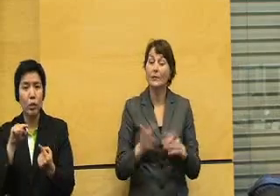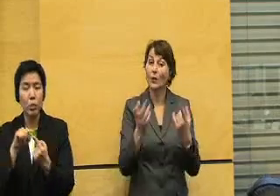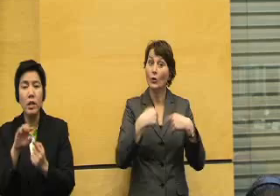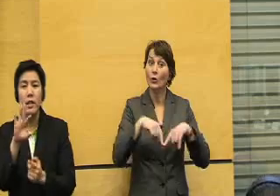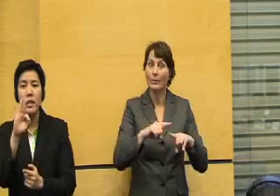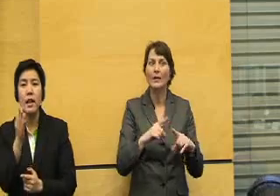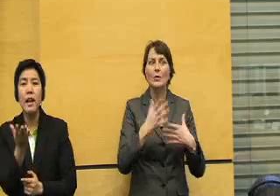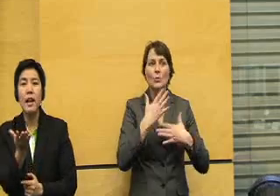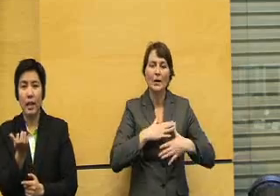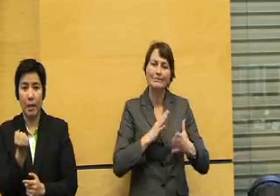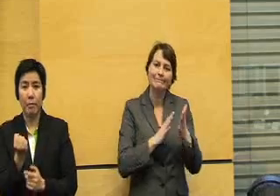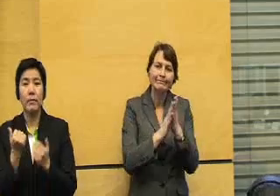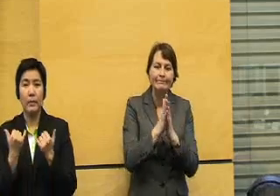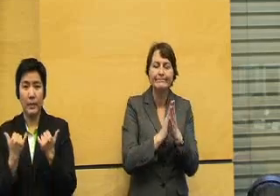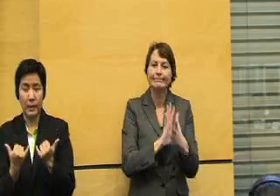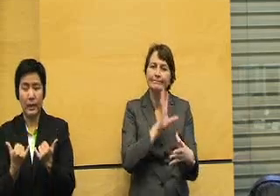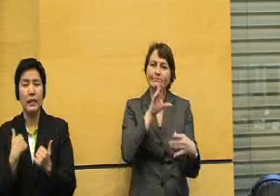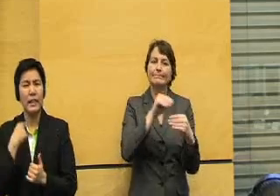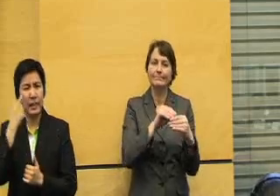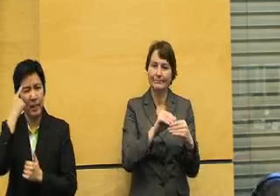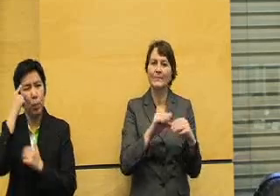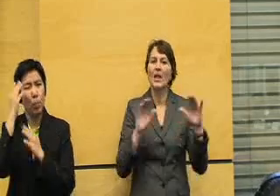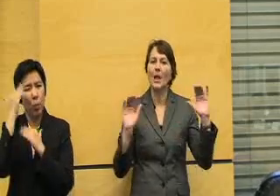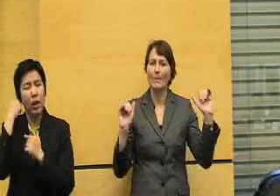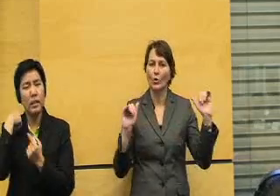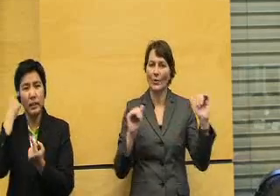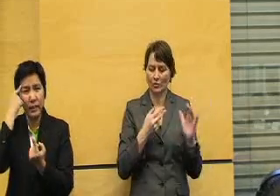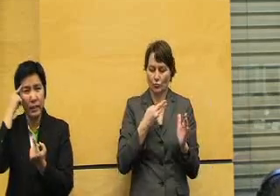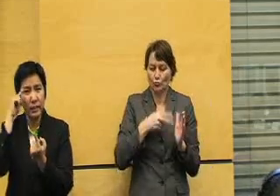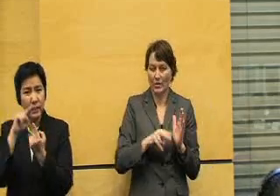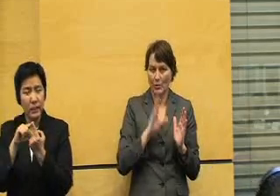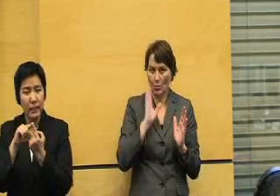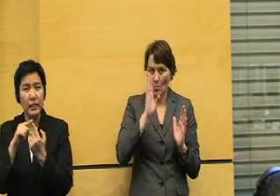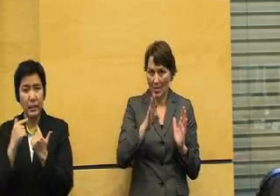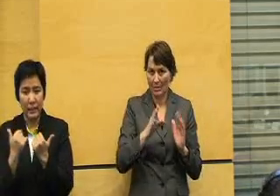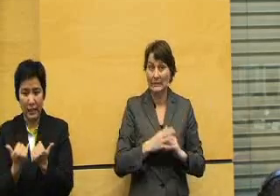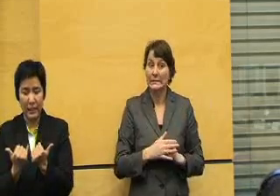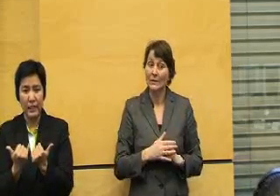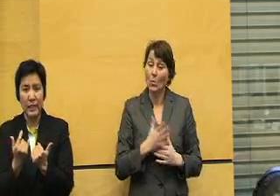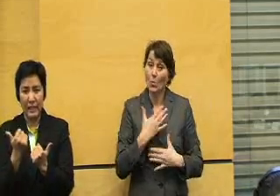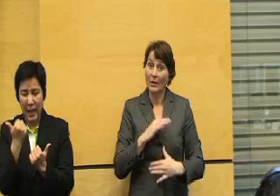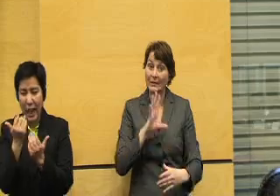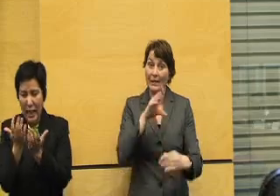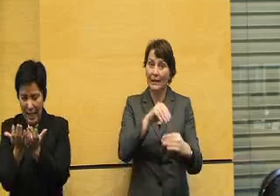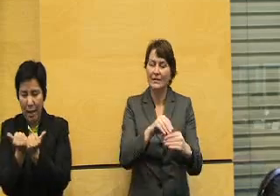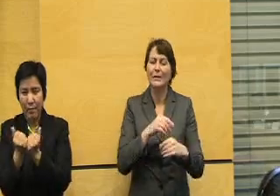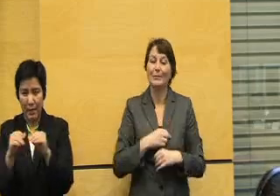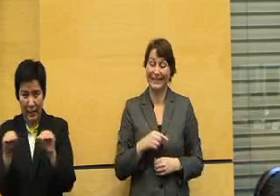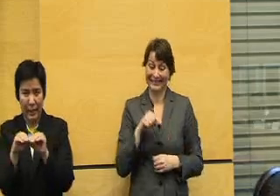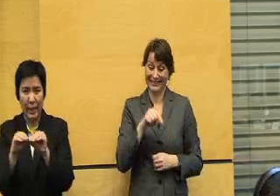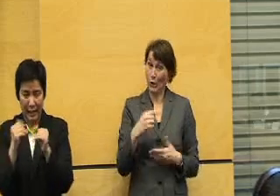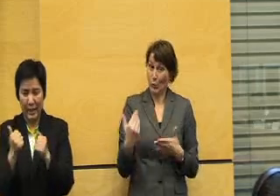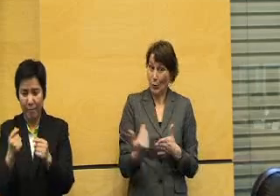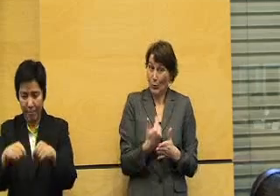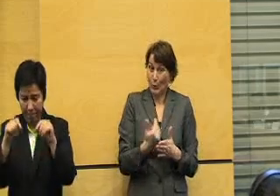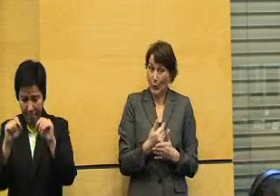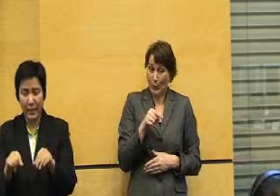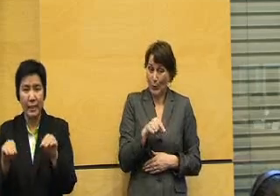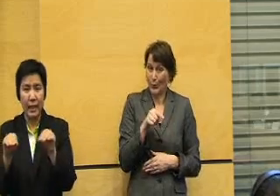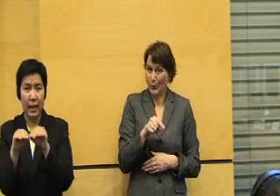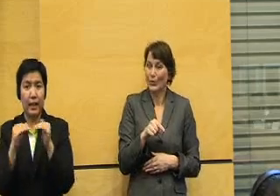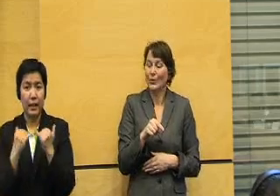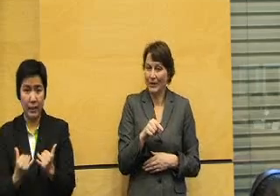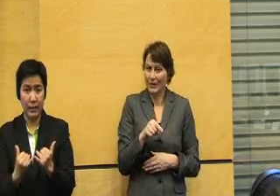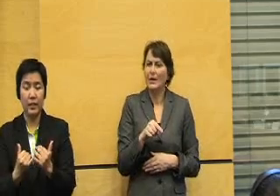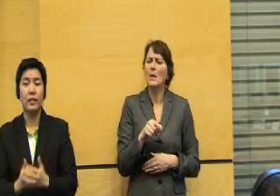in becoming a party to the Marrakesh Treaty. Although this treaty is new and